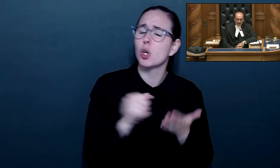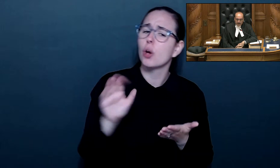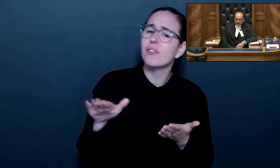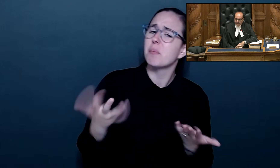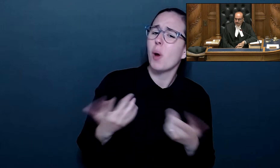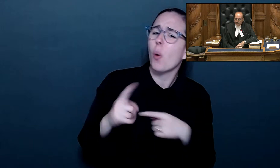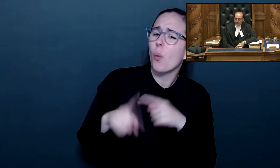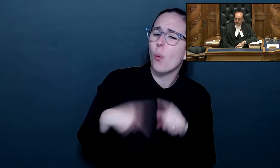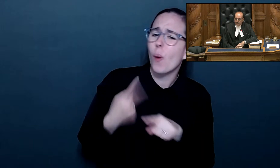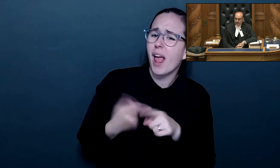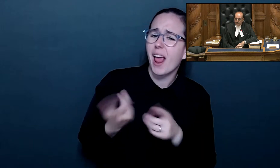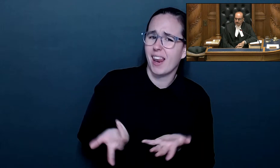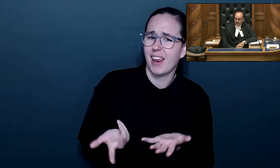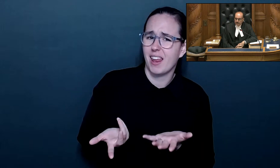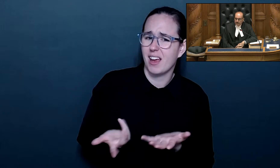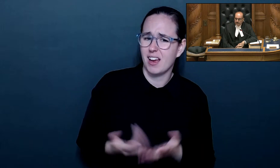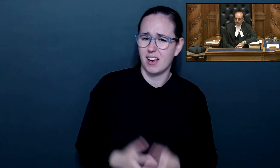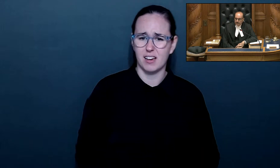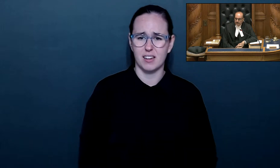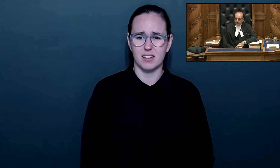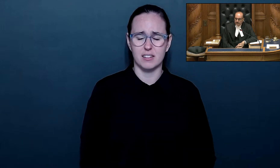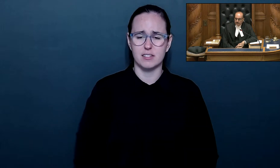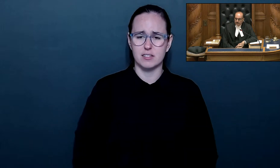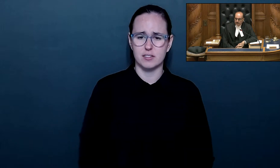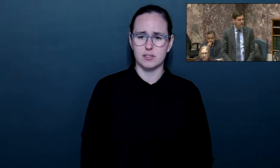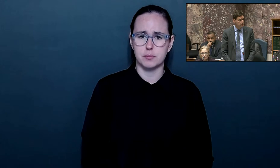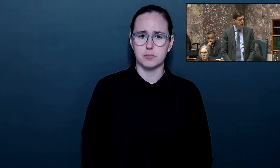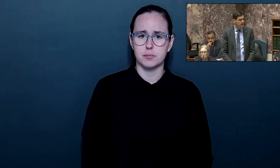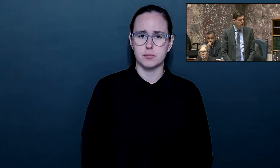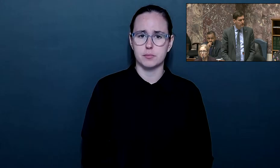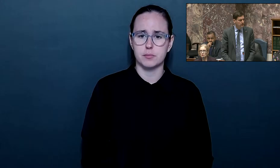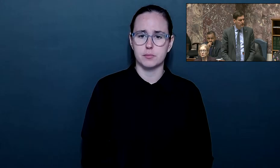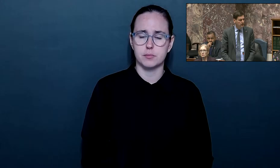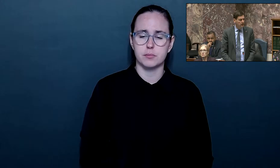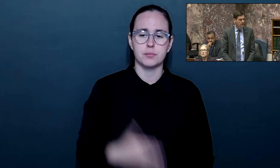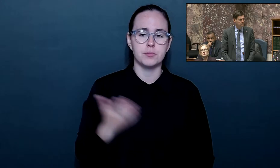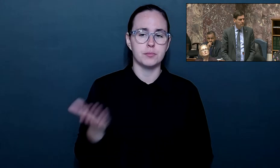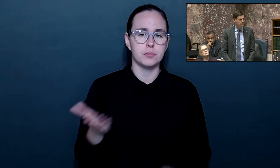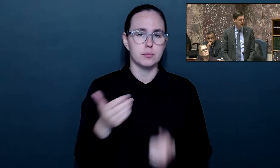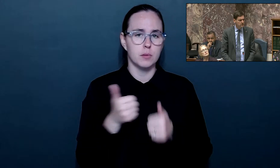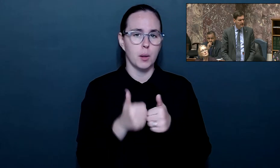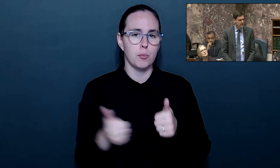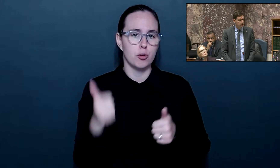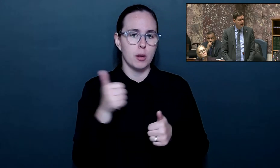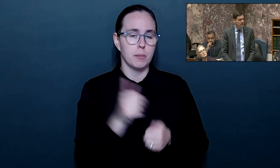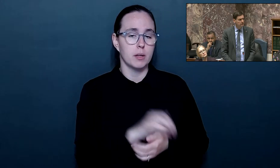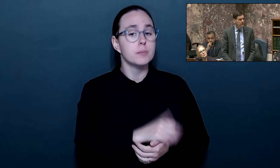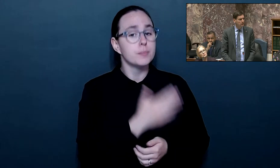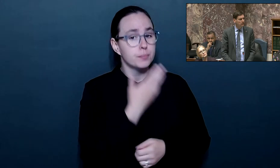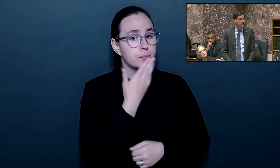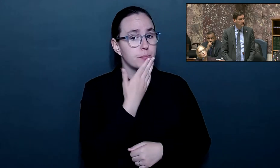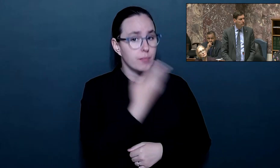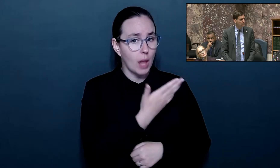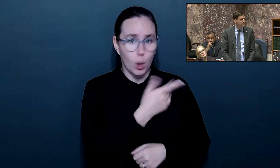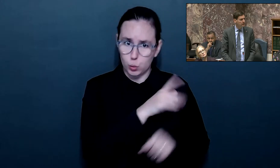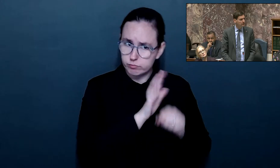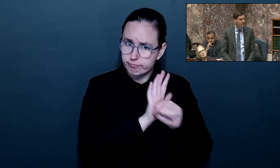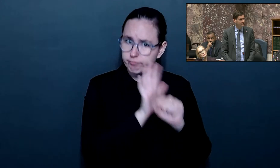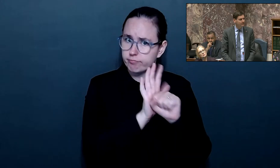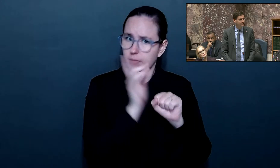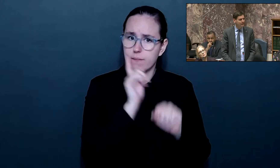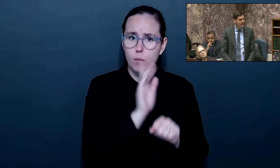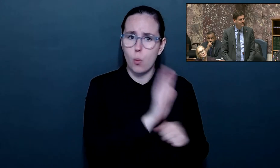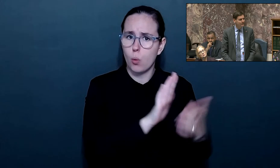Premier. Thank you, Honourable Speaker. I thank the member for his advocacy for his community. I suspect he's aware that our work there goes well